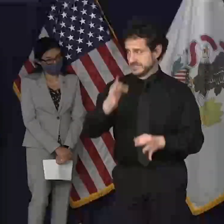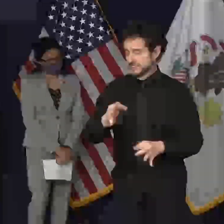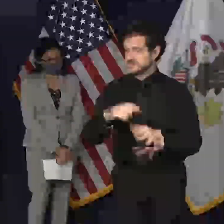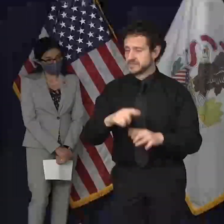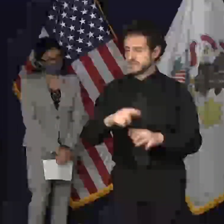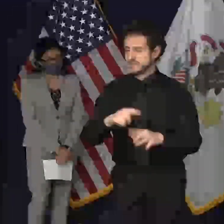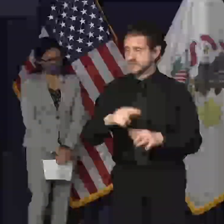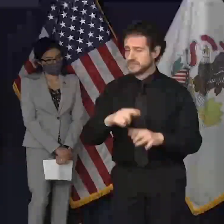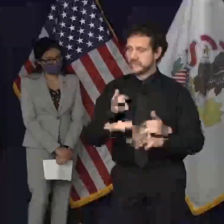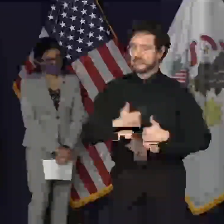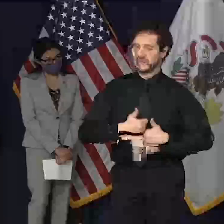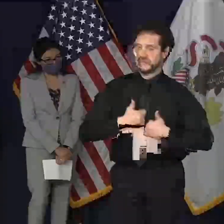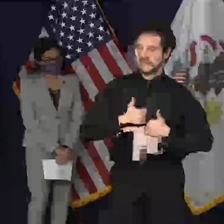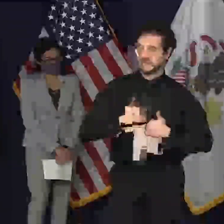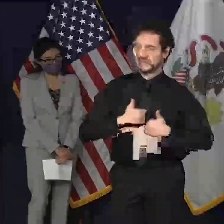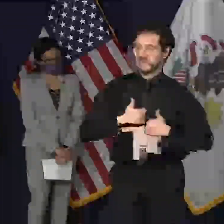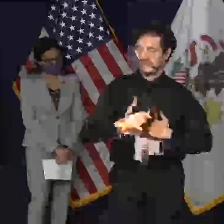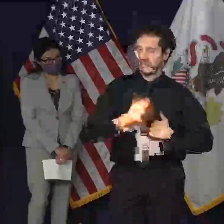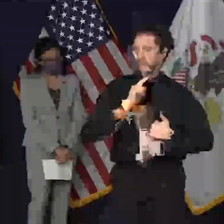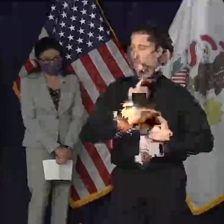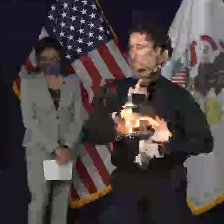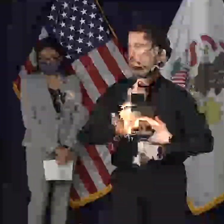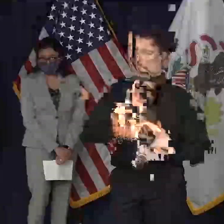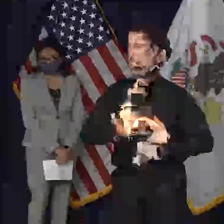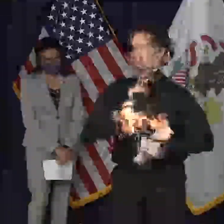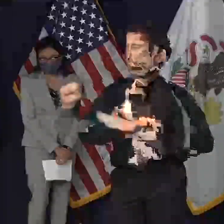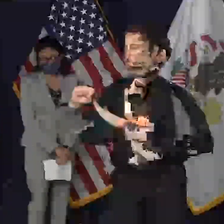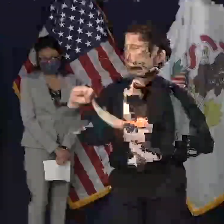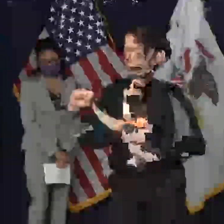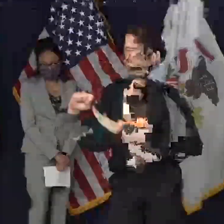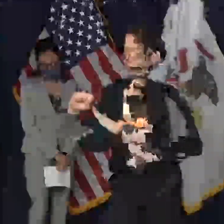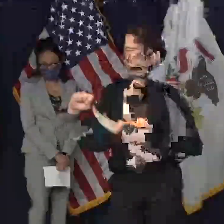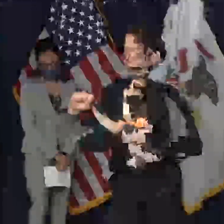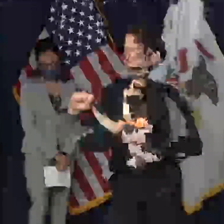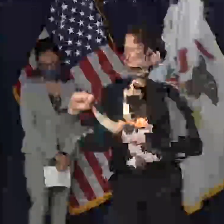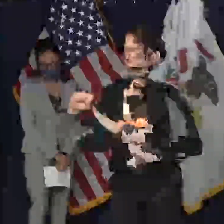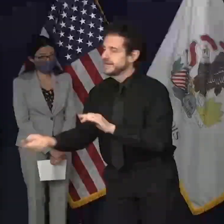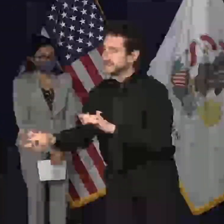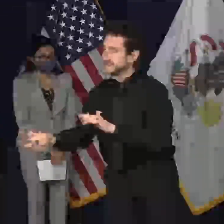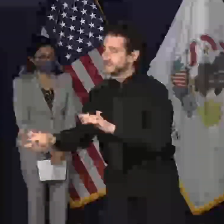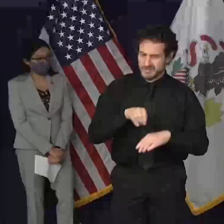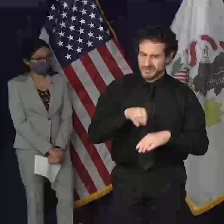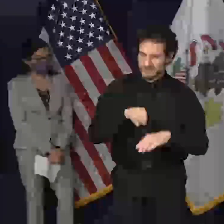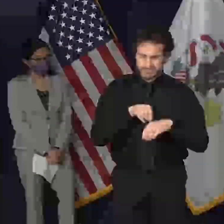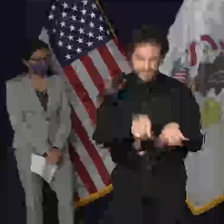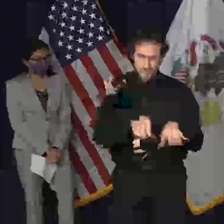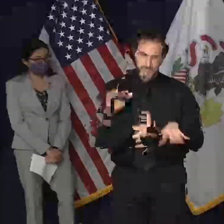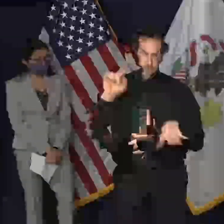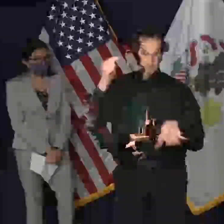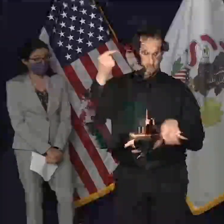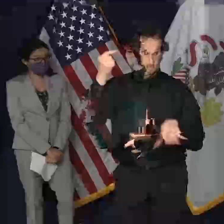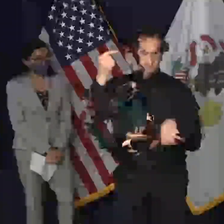can say is I know that Governor Holcomb in Indiana shares the